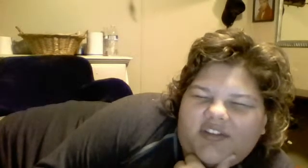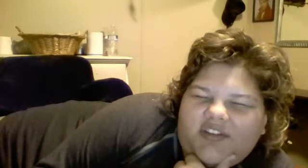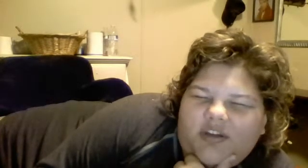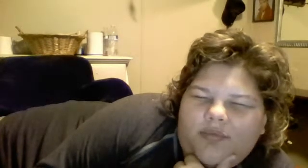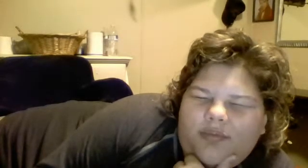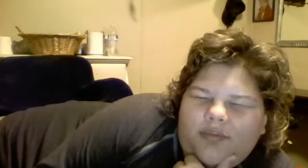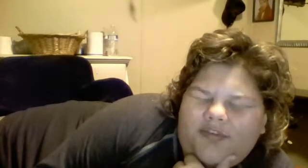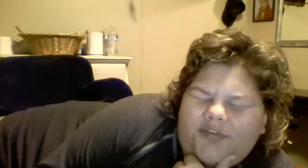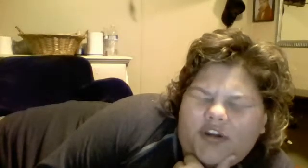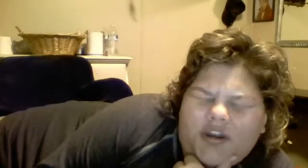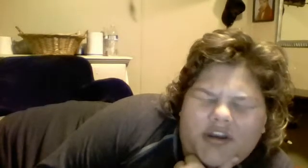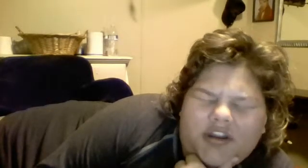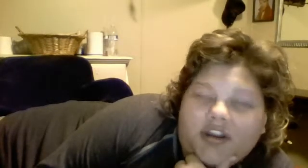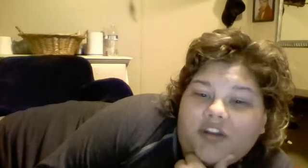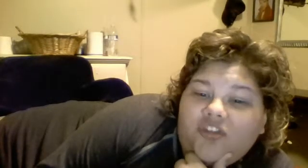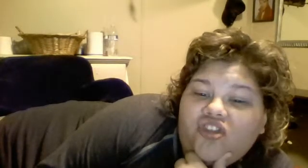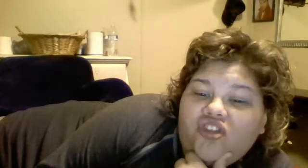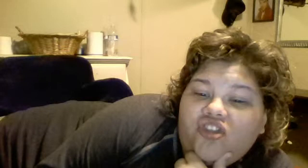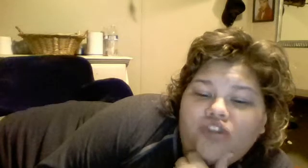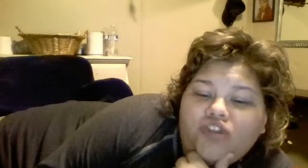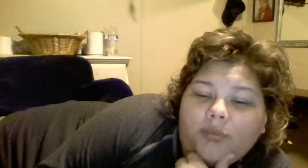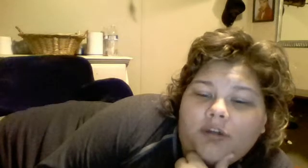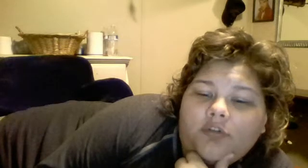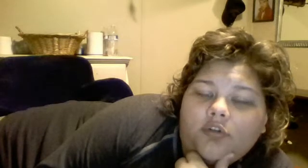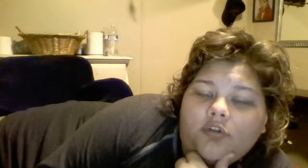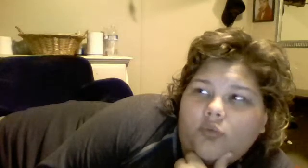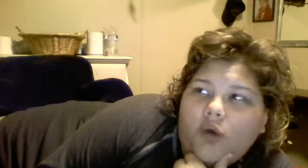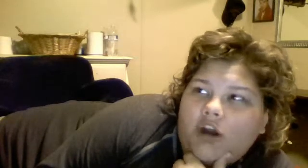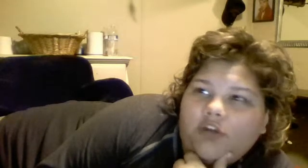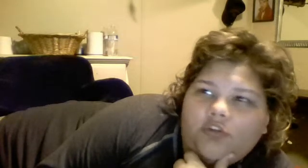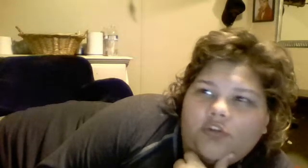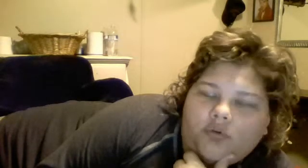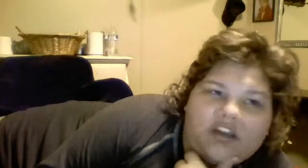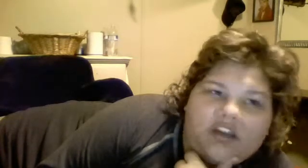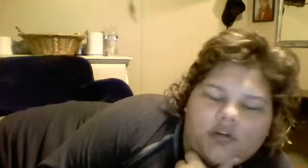something fun and stupid to watch or read.